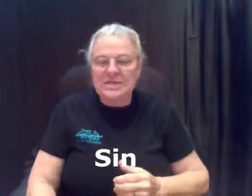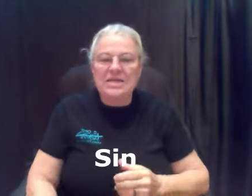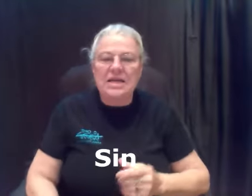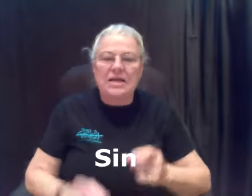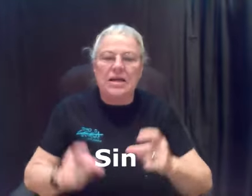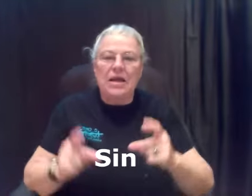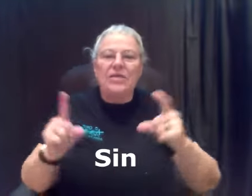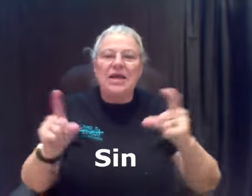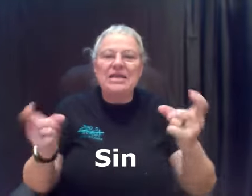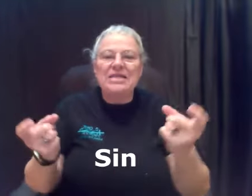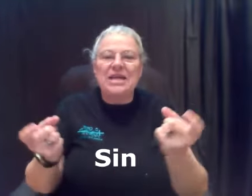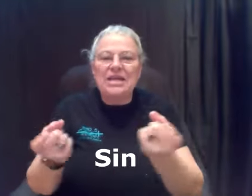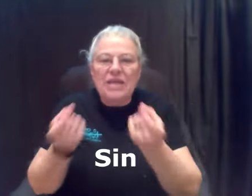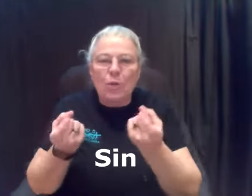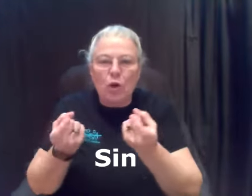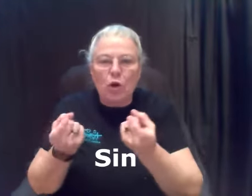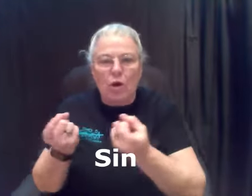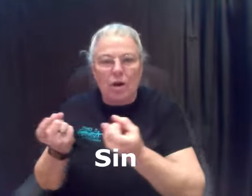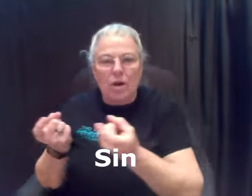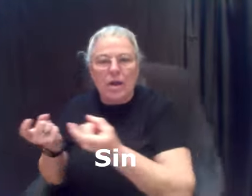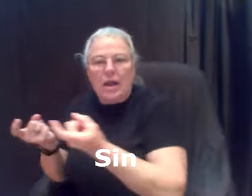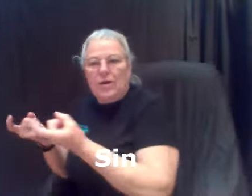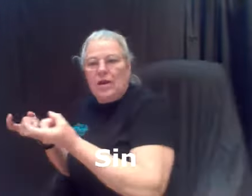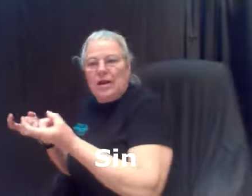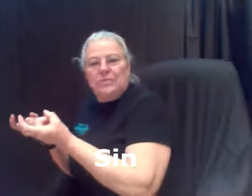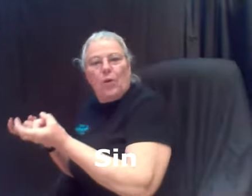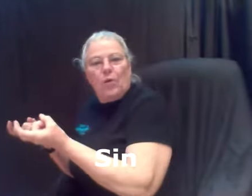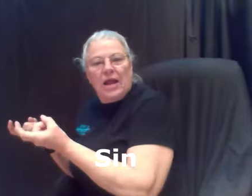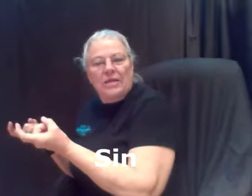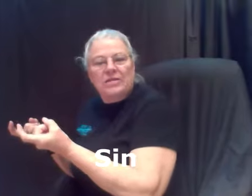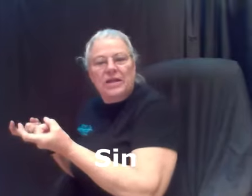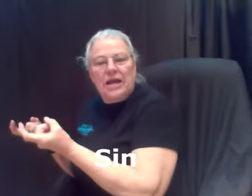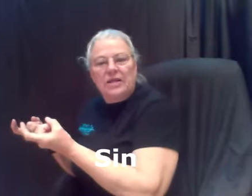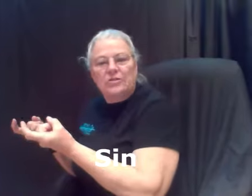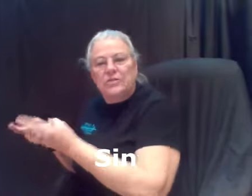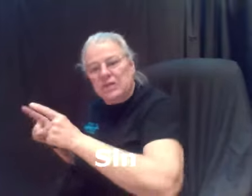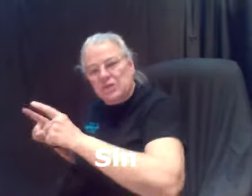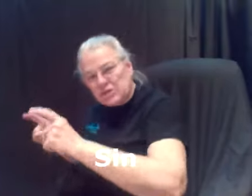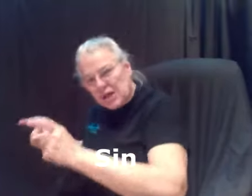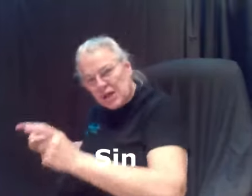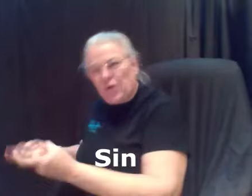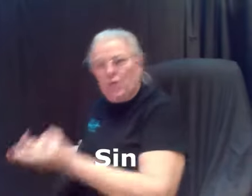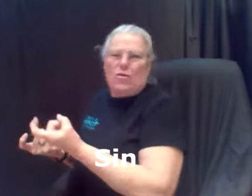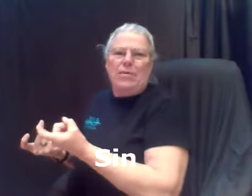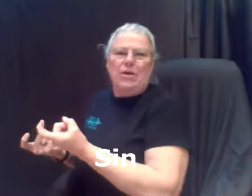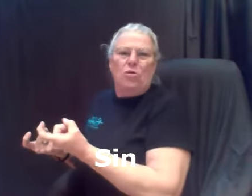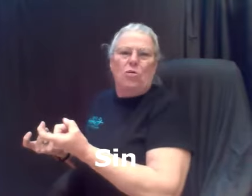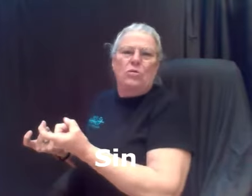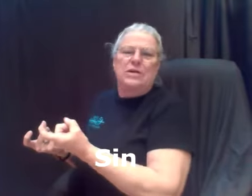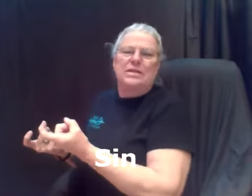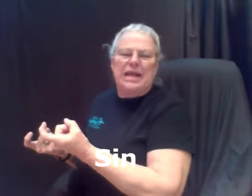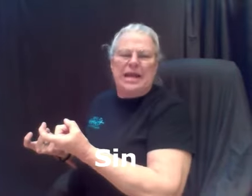Sin. That is a double hook. And it's both hands in the X position, grabbing a hold and digging